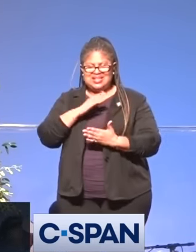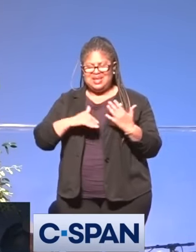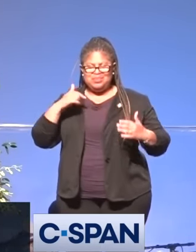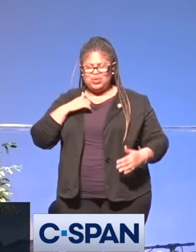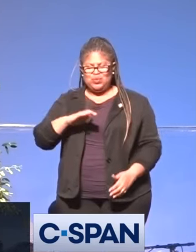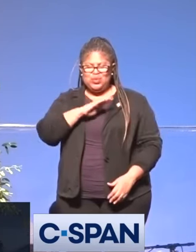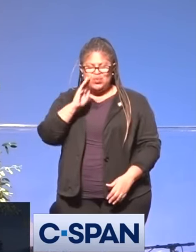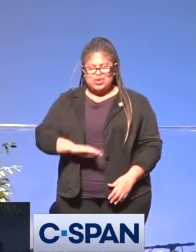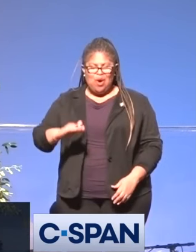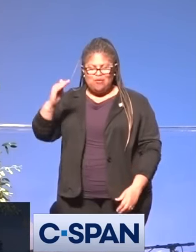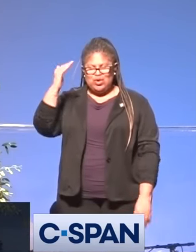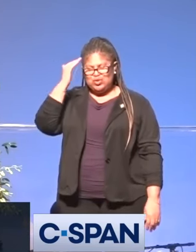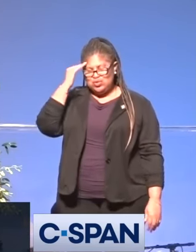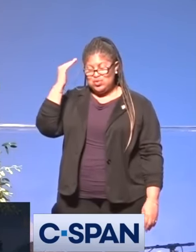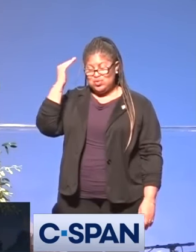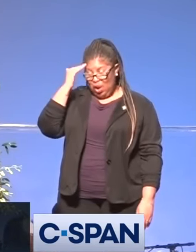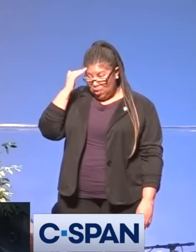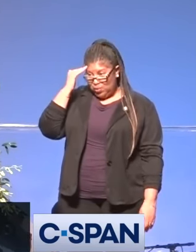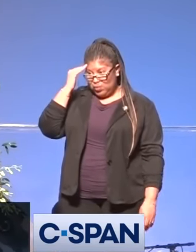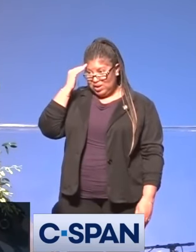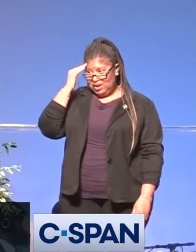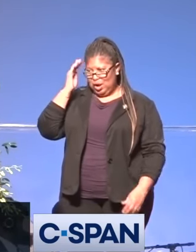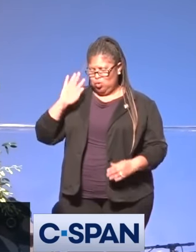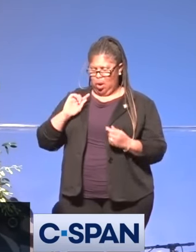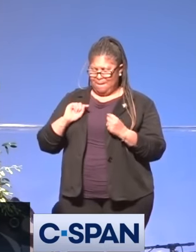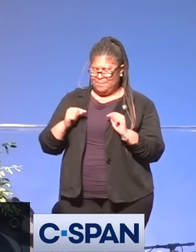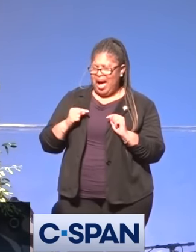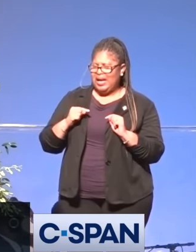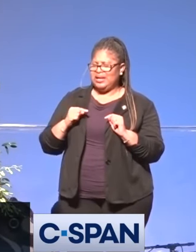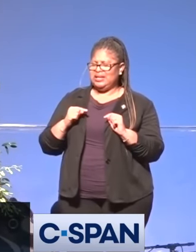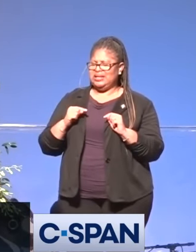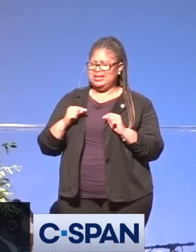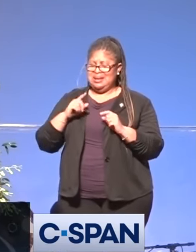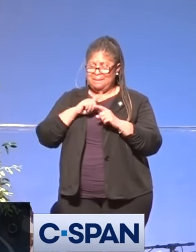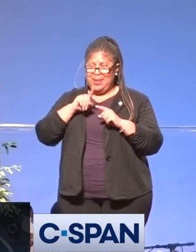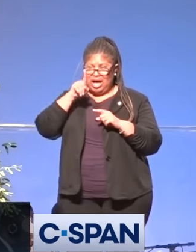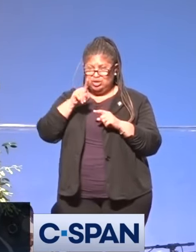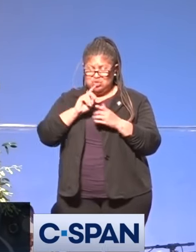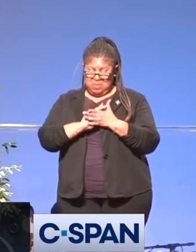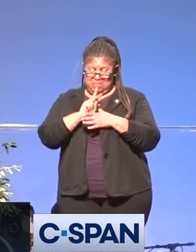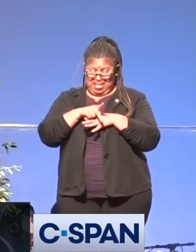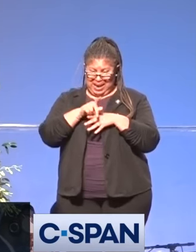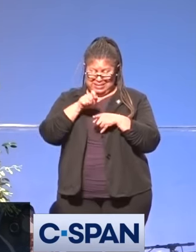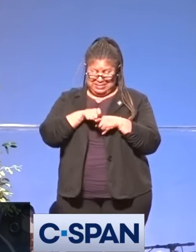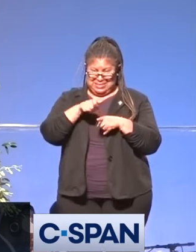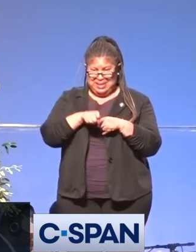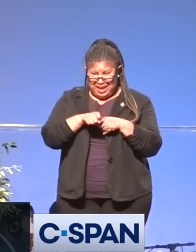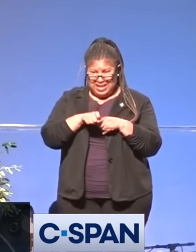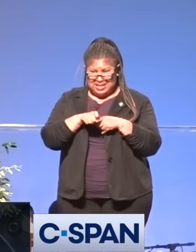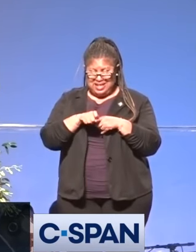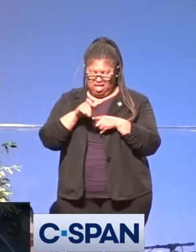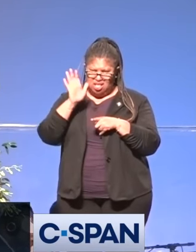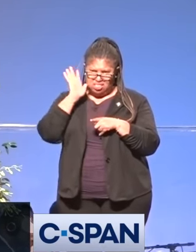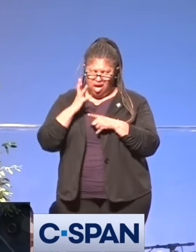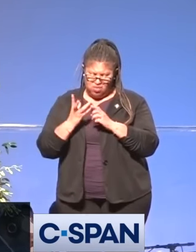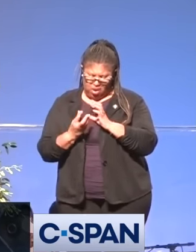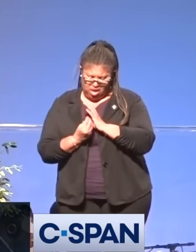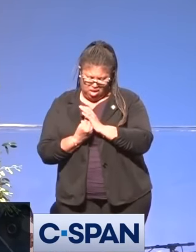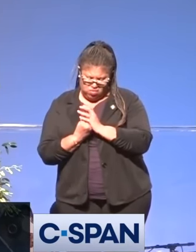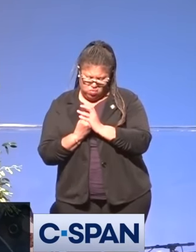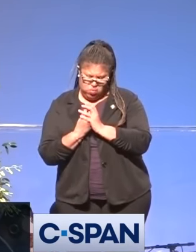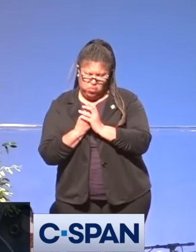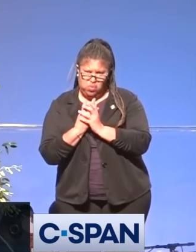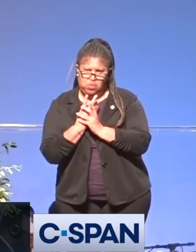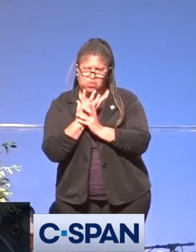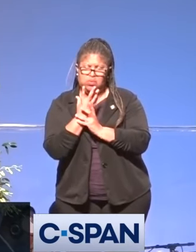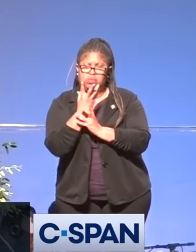know. Undoubtedly though, the seeds you've planted will manifest and fully